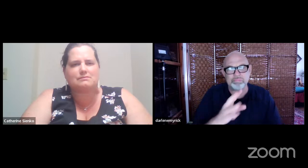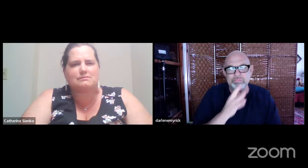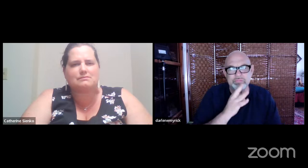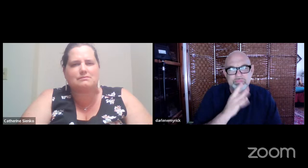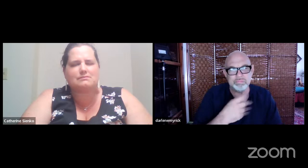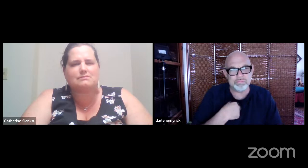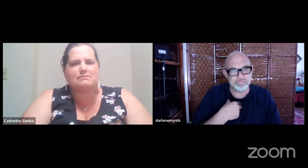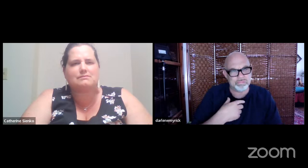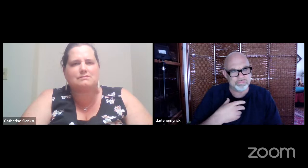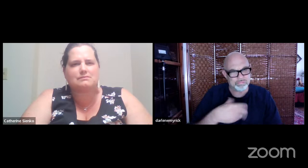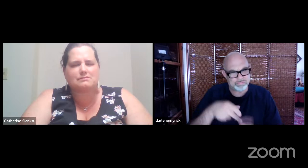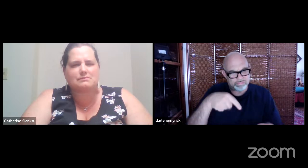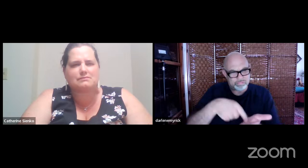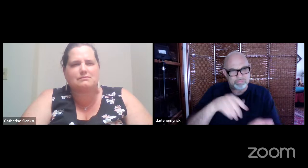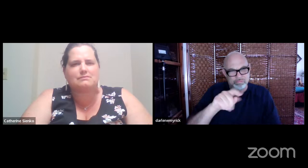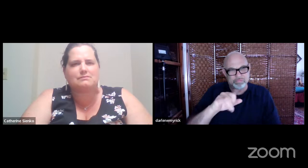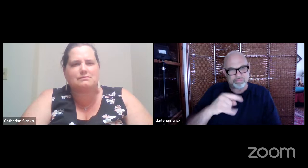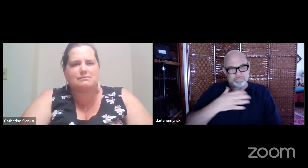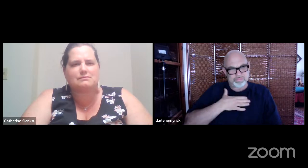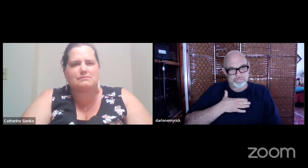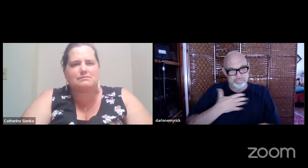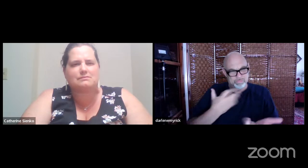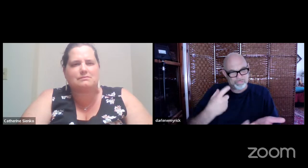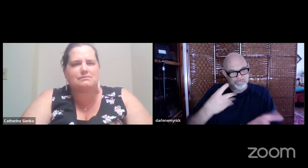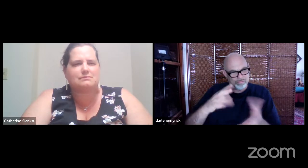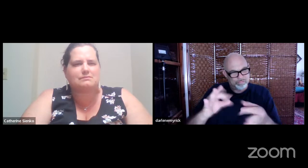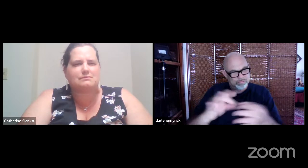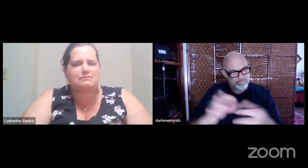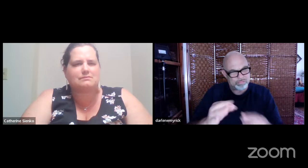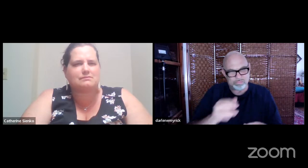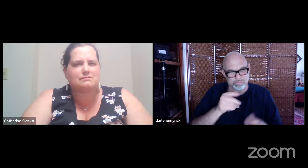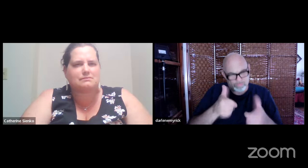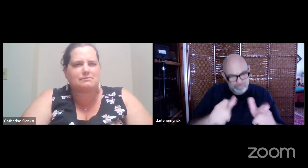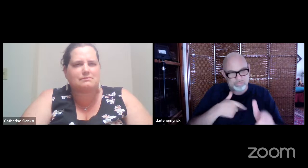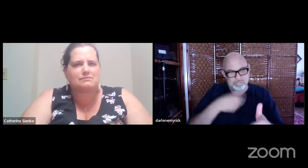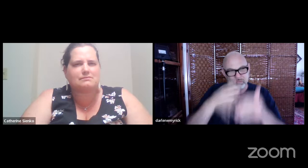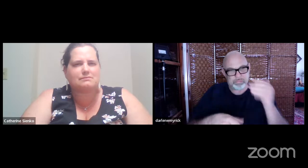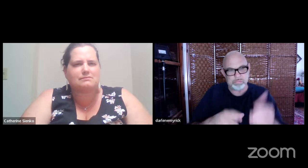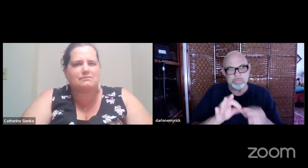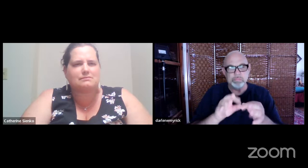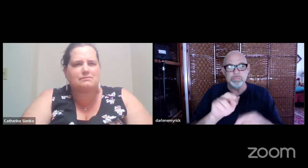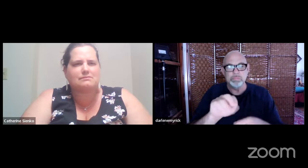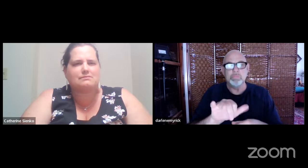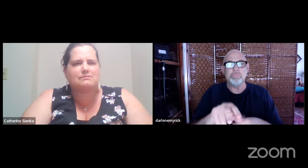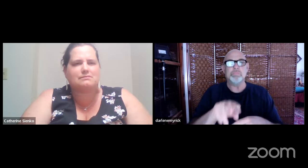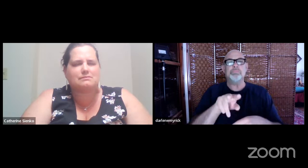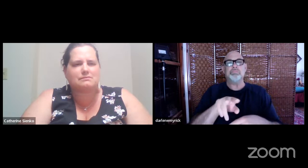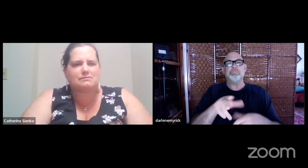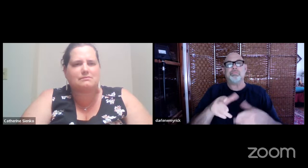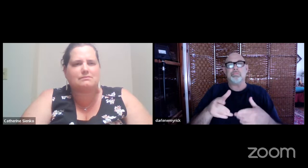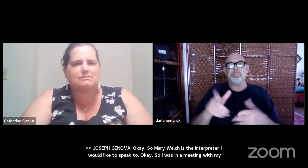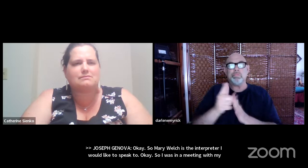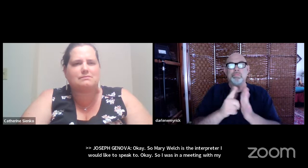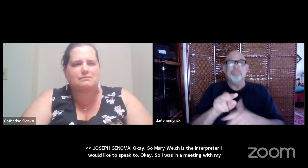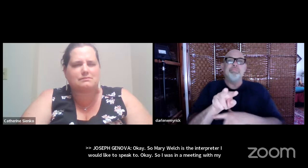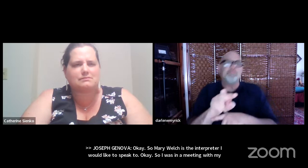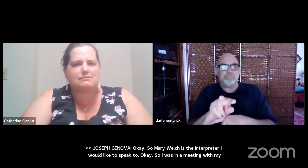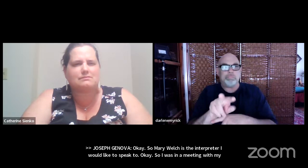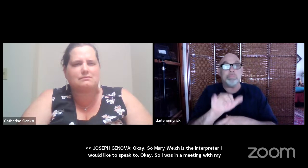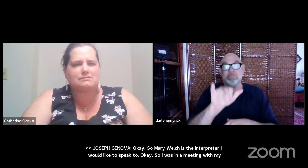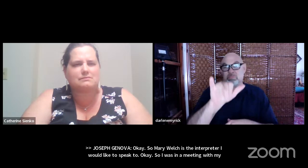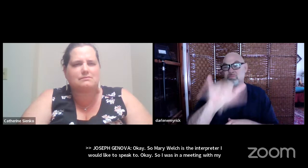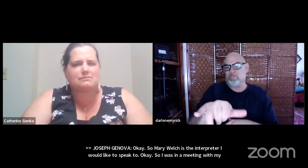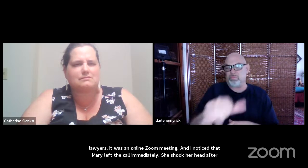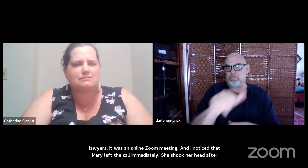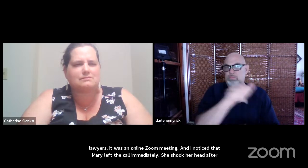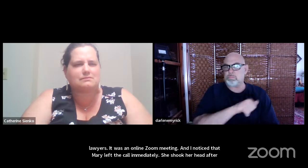that I guess Mary was taking over the call. And in her disposition and how she behaved, it looked like she